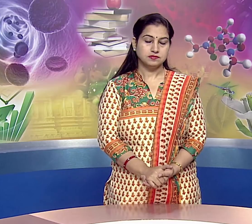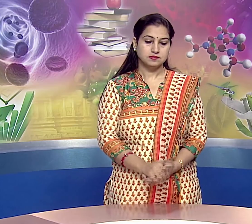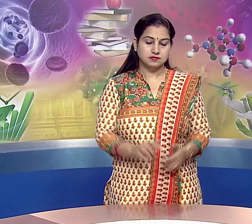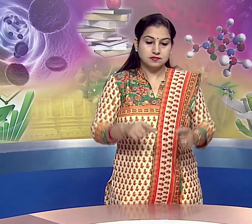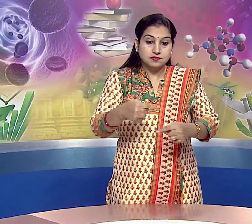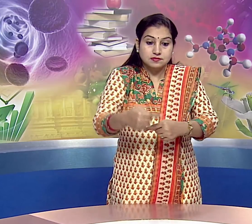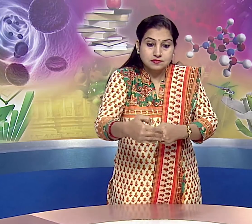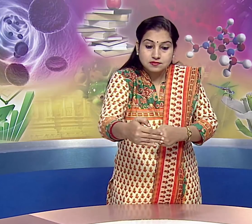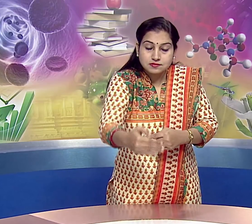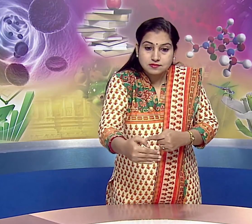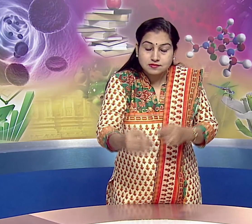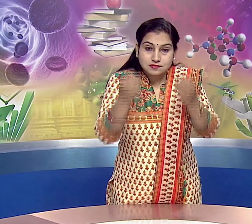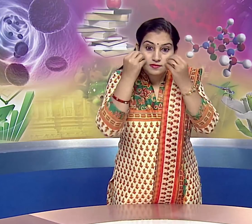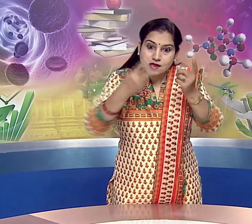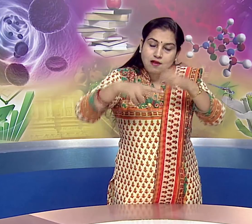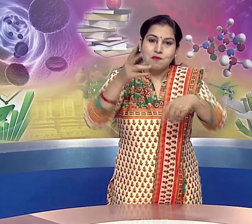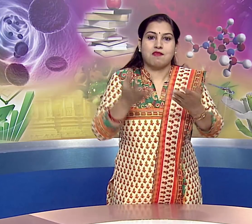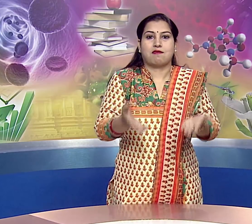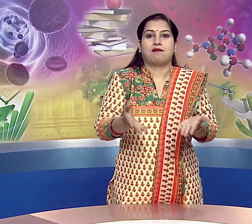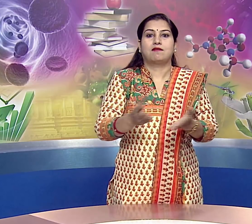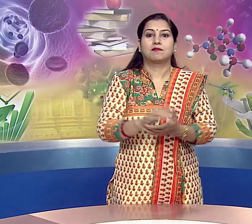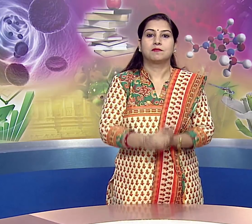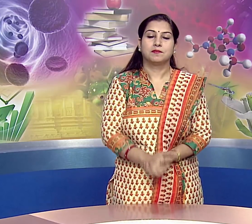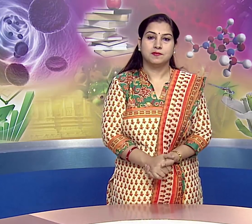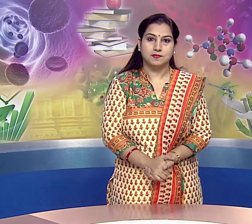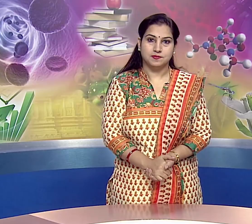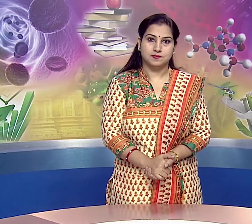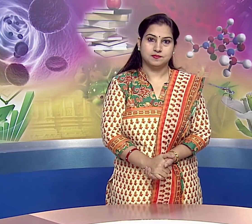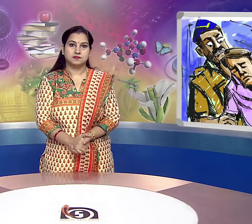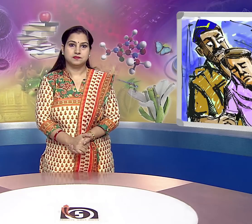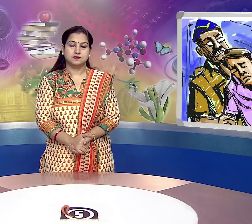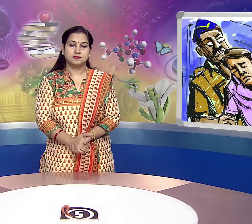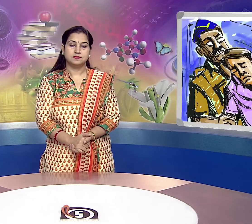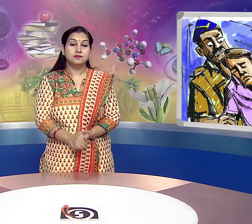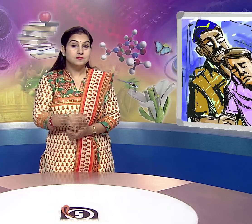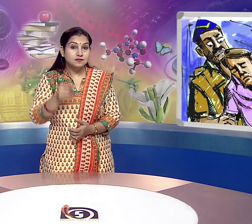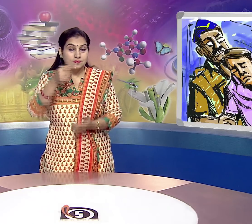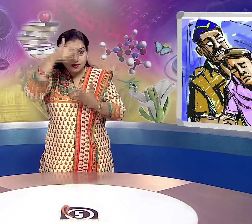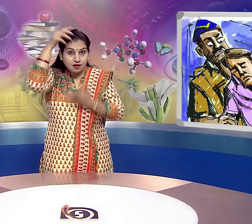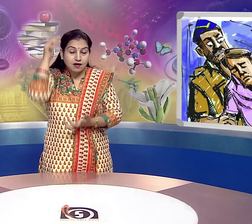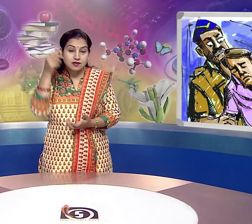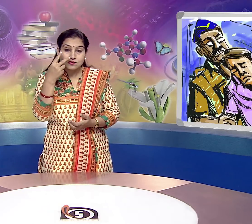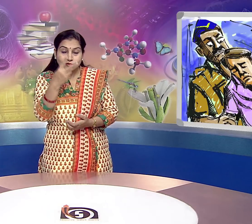The next scene was even more hilarious. He saw two